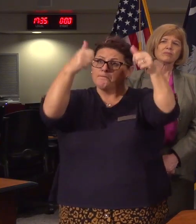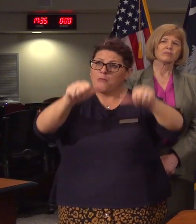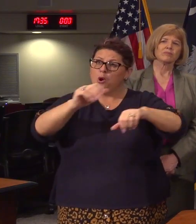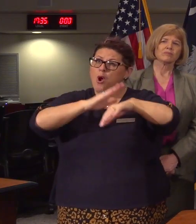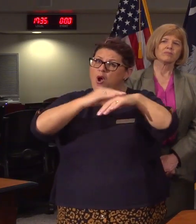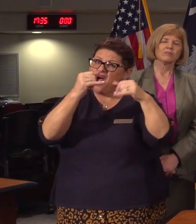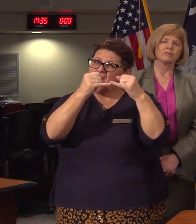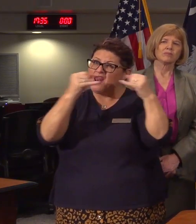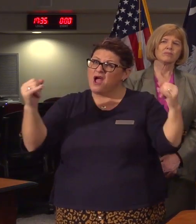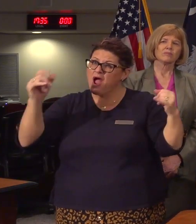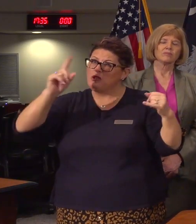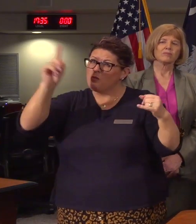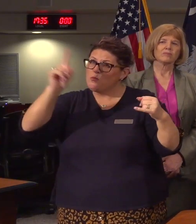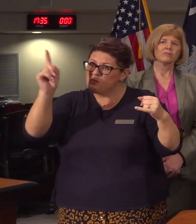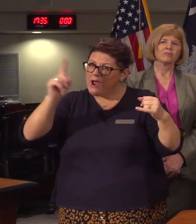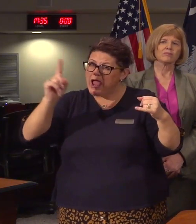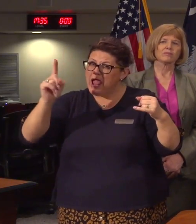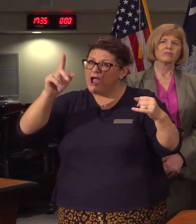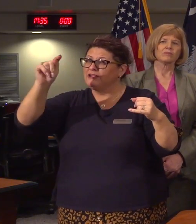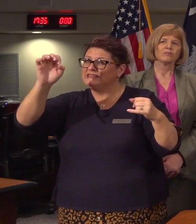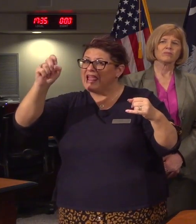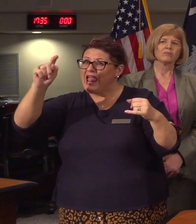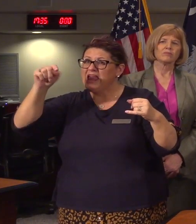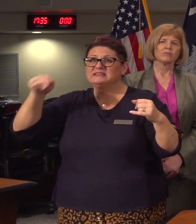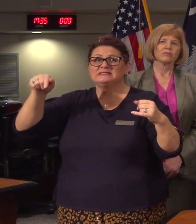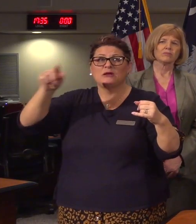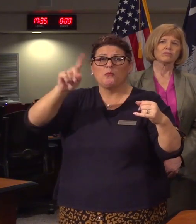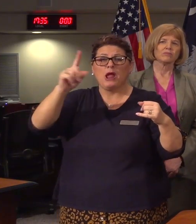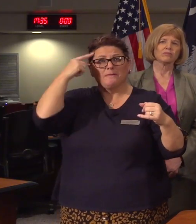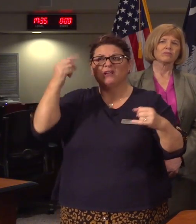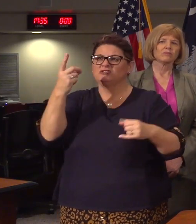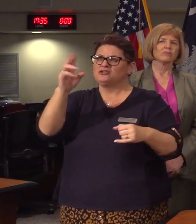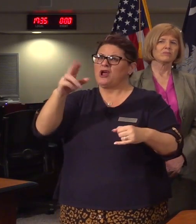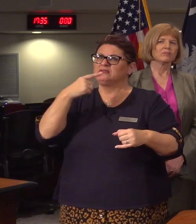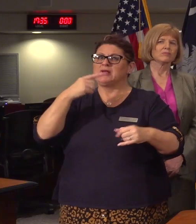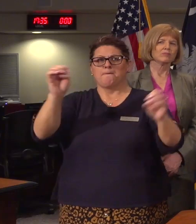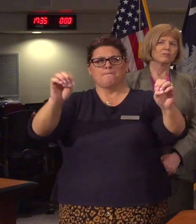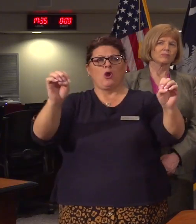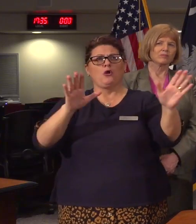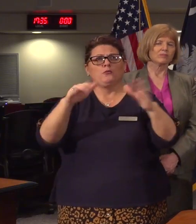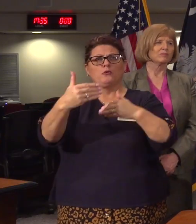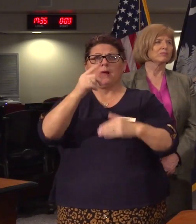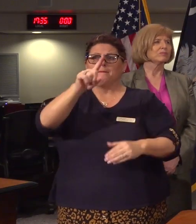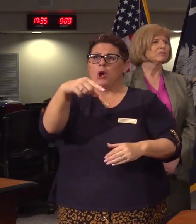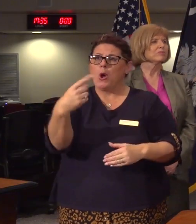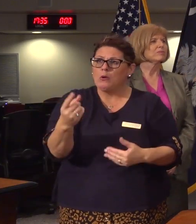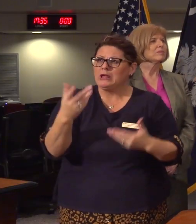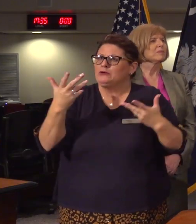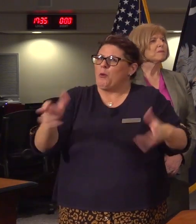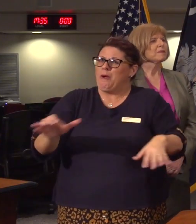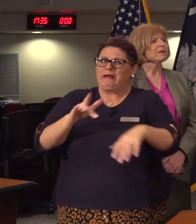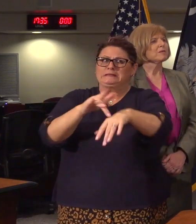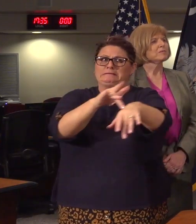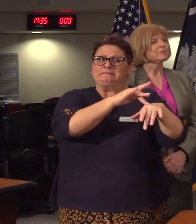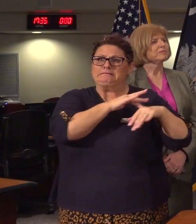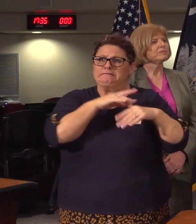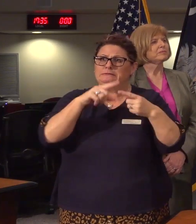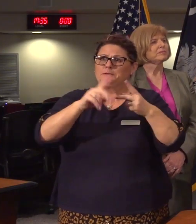Because people are saying they've been told even by their doctors you can only go to emergency rooms, but they don't want to infect people in emergency rooms.